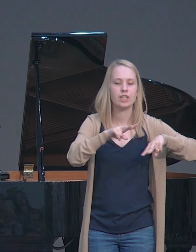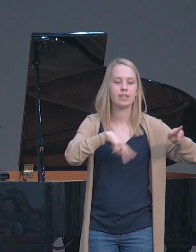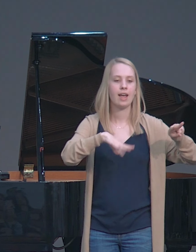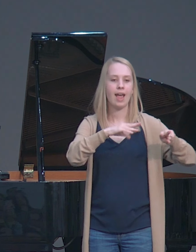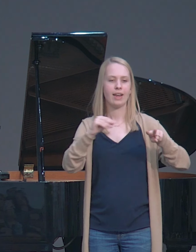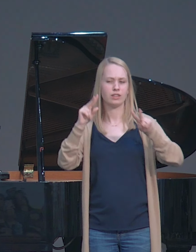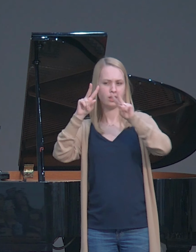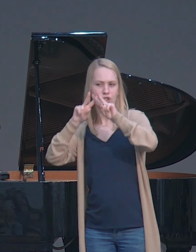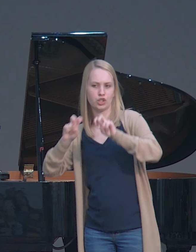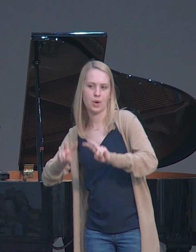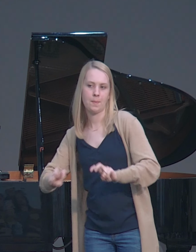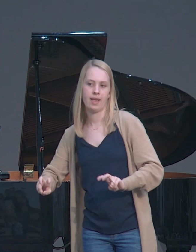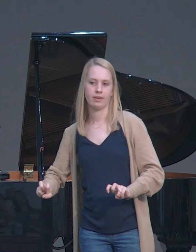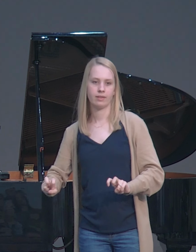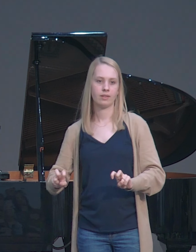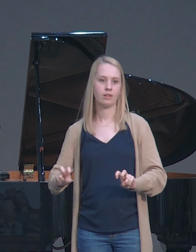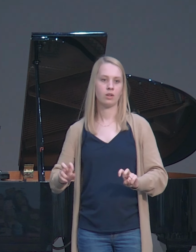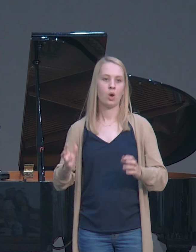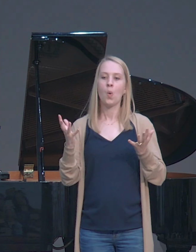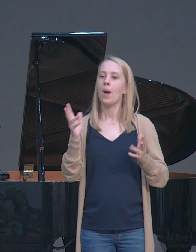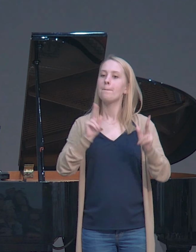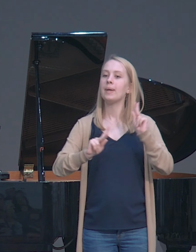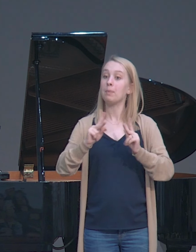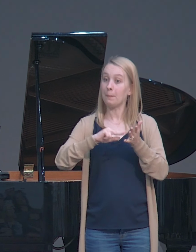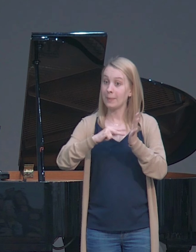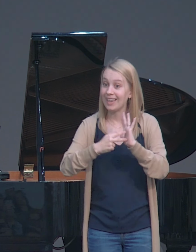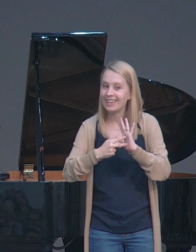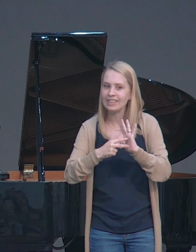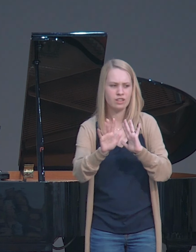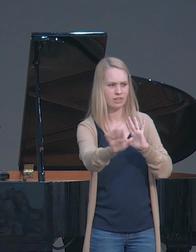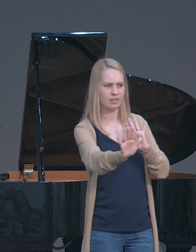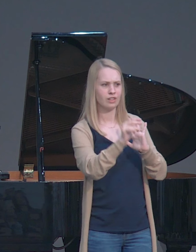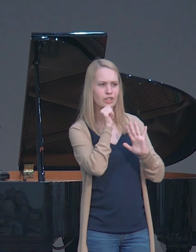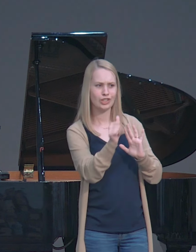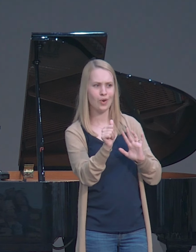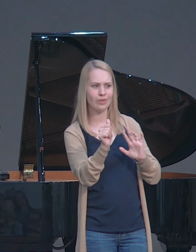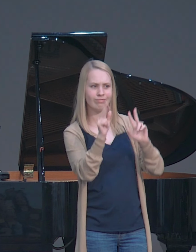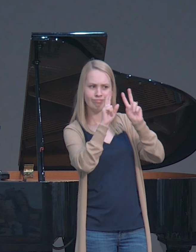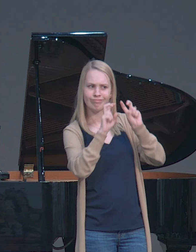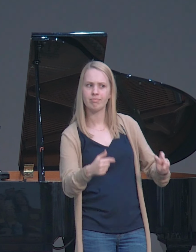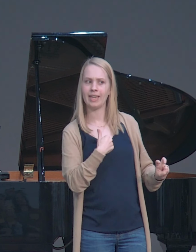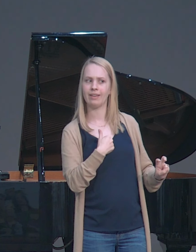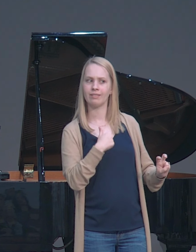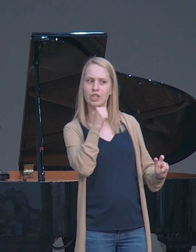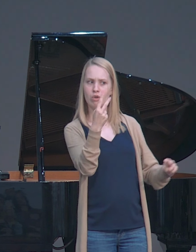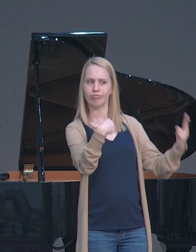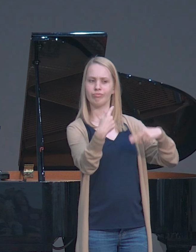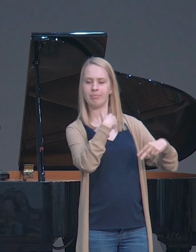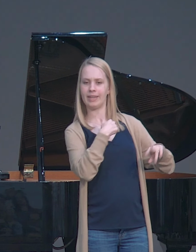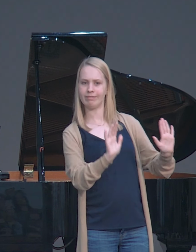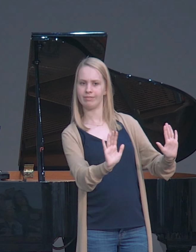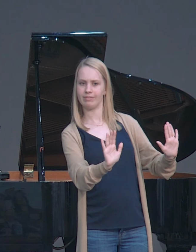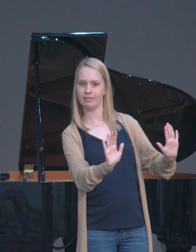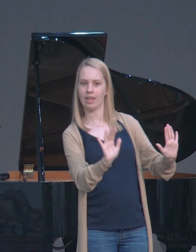Evaluation and discernment. What people really mean is don't evaluate me. And don't discern